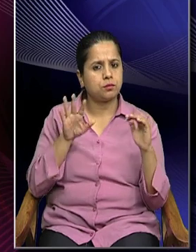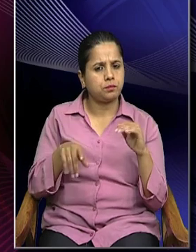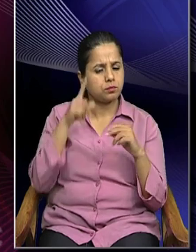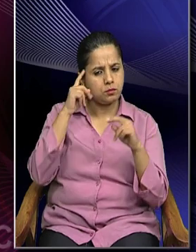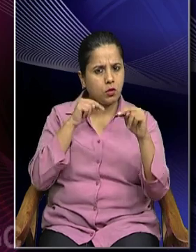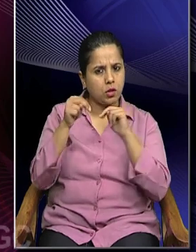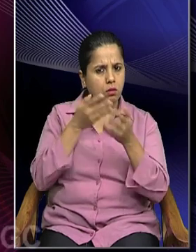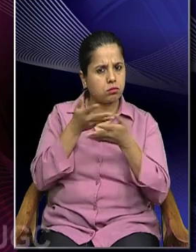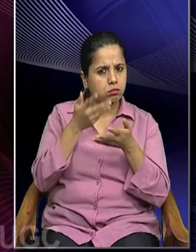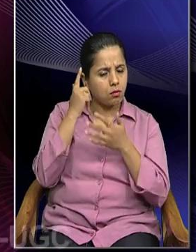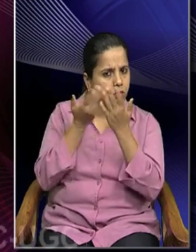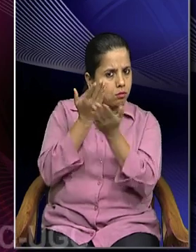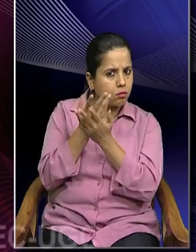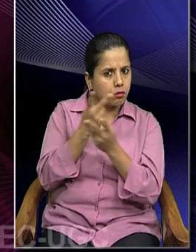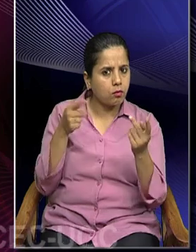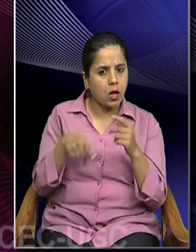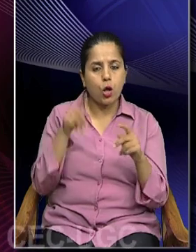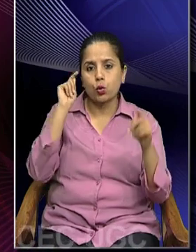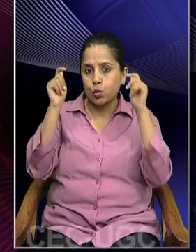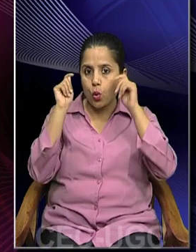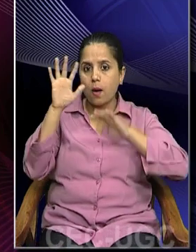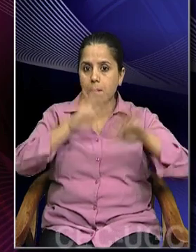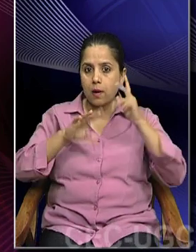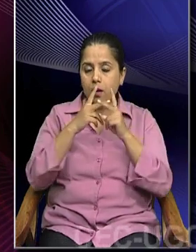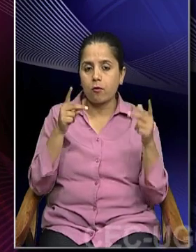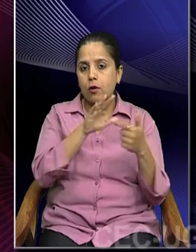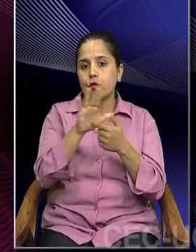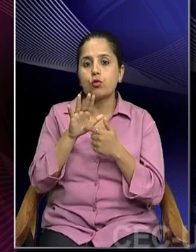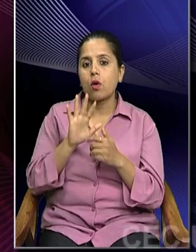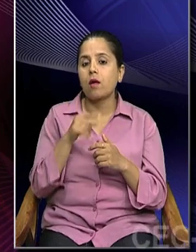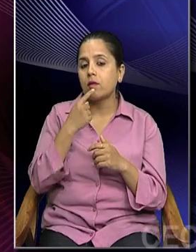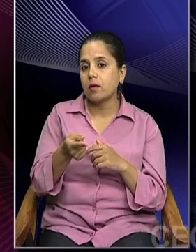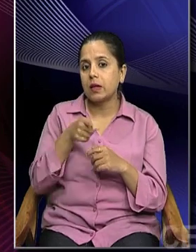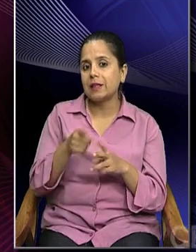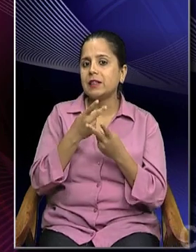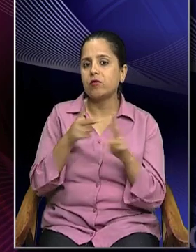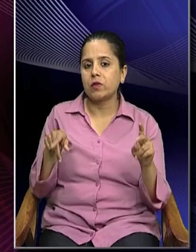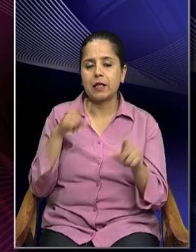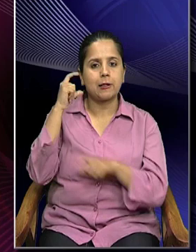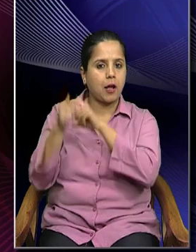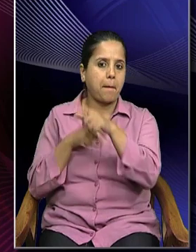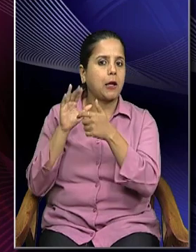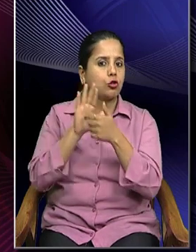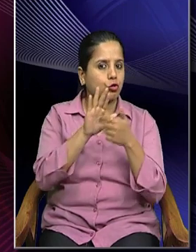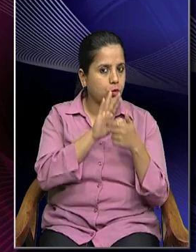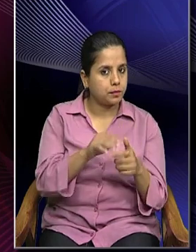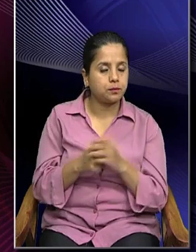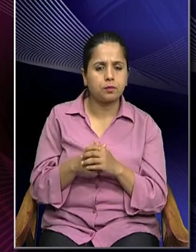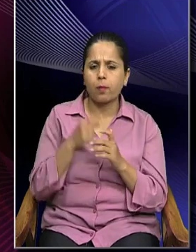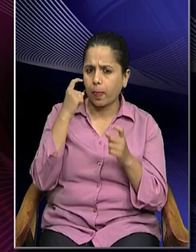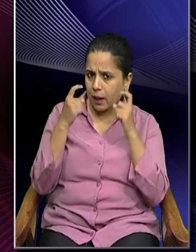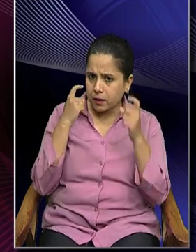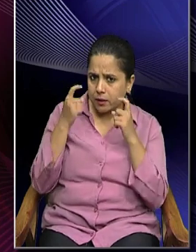negotiation simulation, the role-playing as a representatives of a different company.